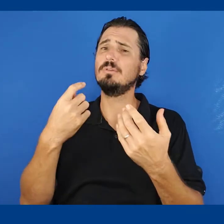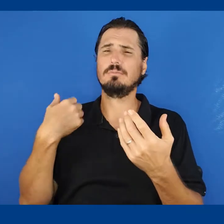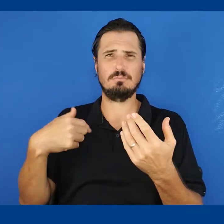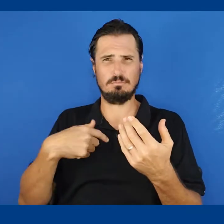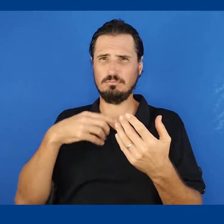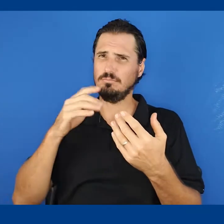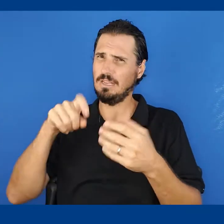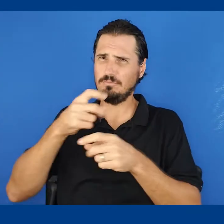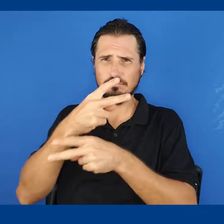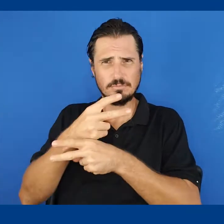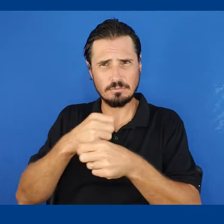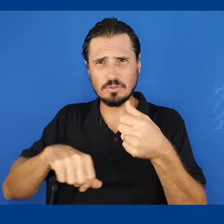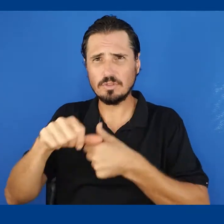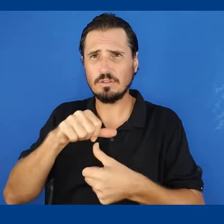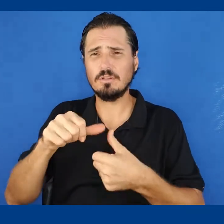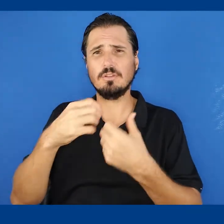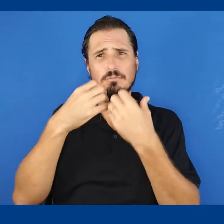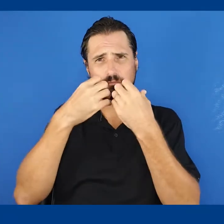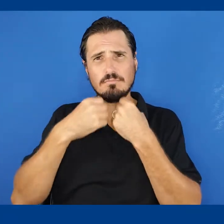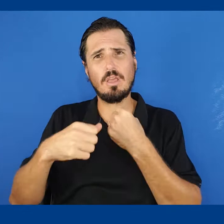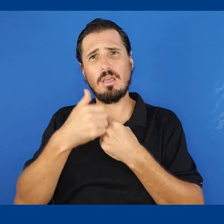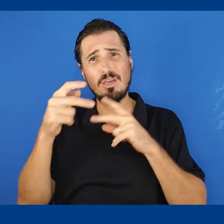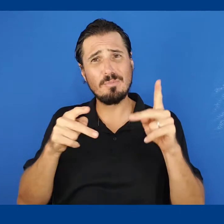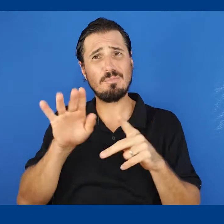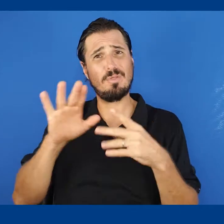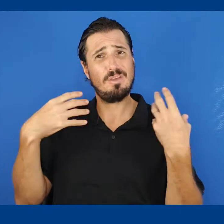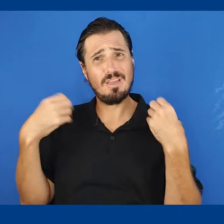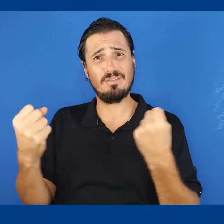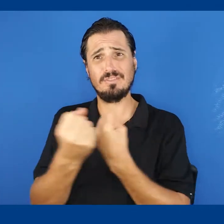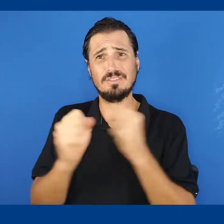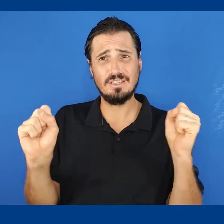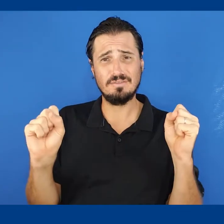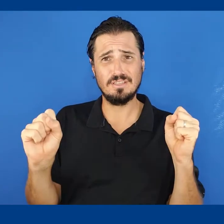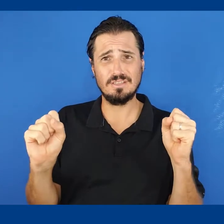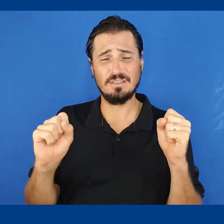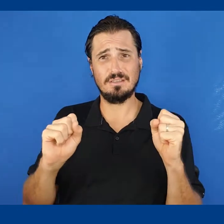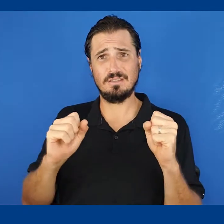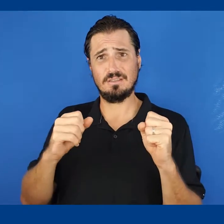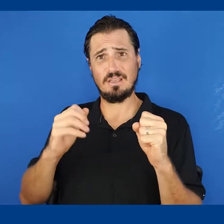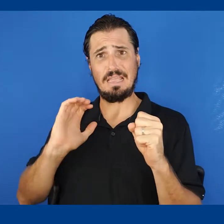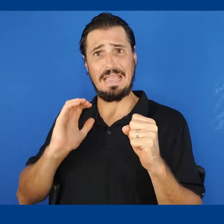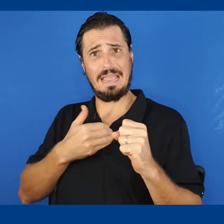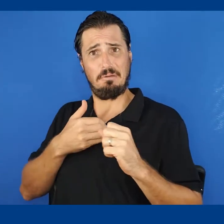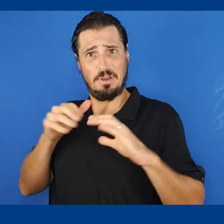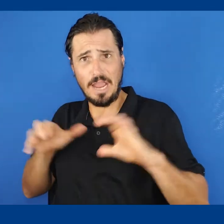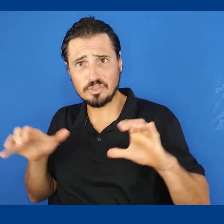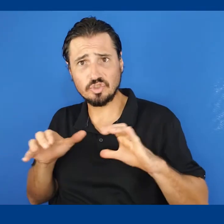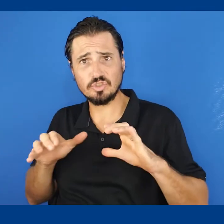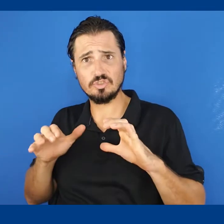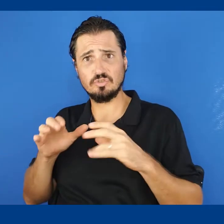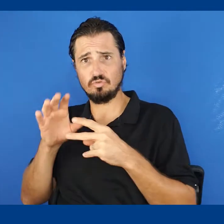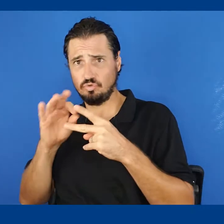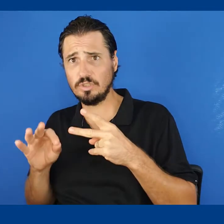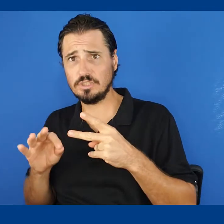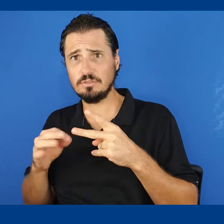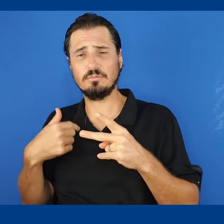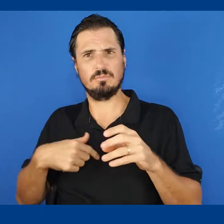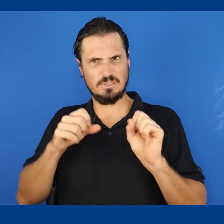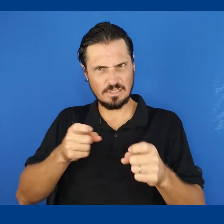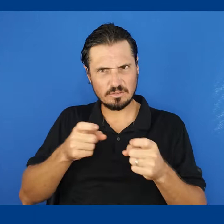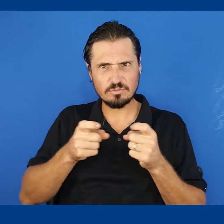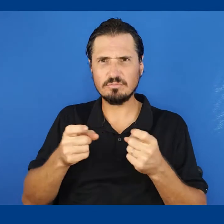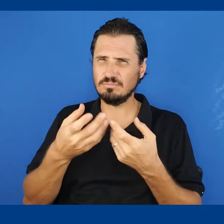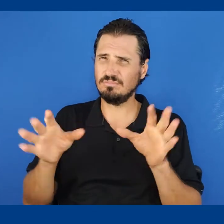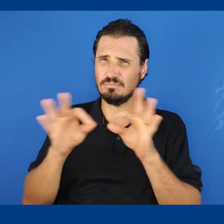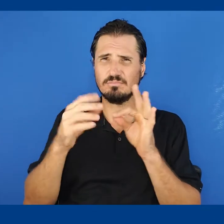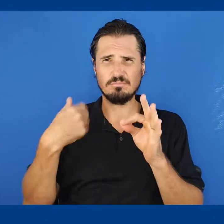one another and caring for other people's health and safety. Our actions are something we can control, and we